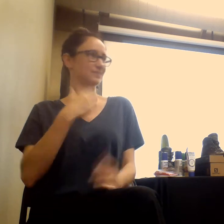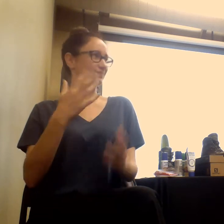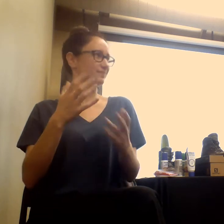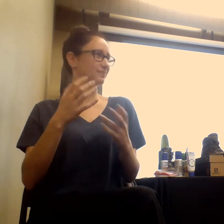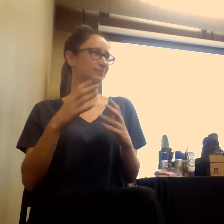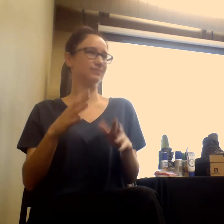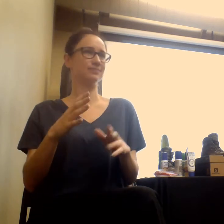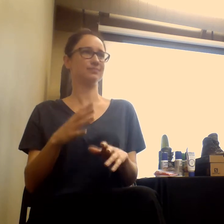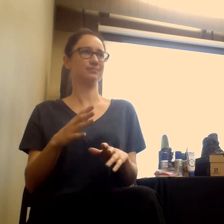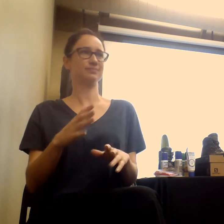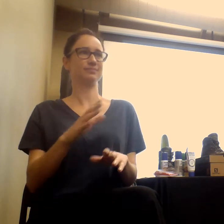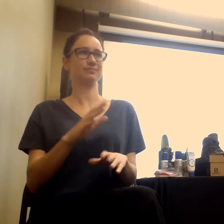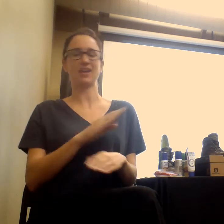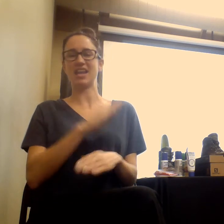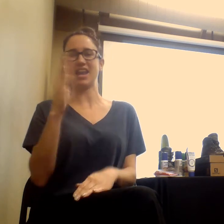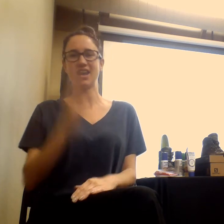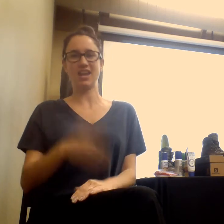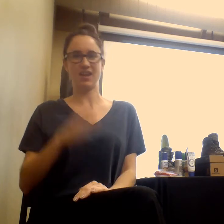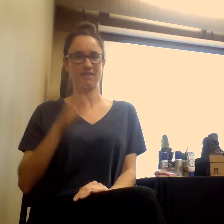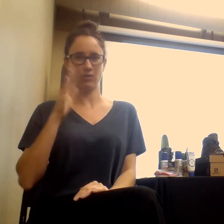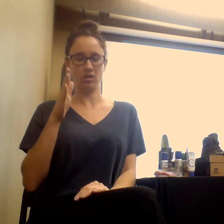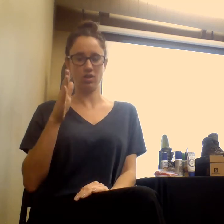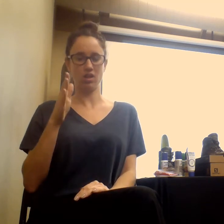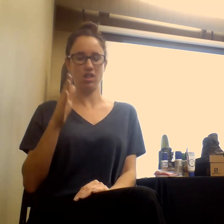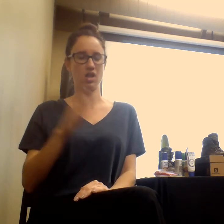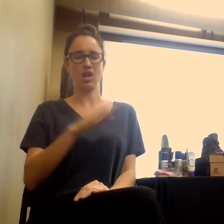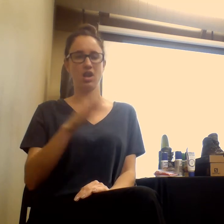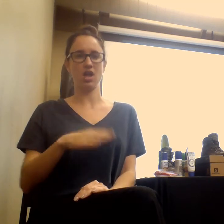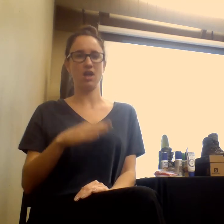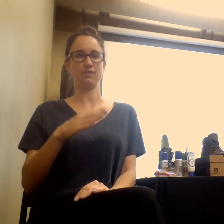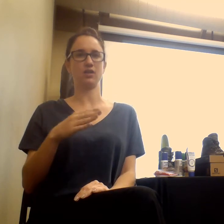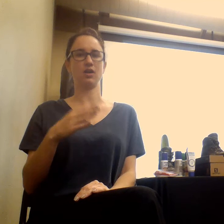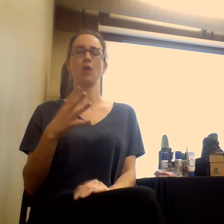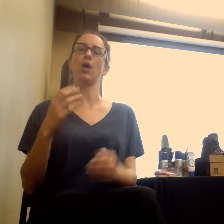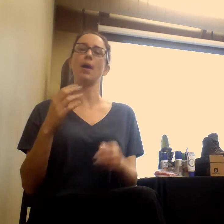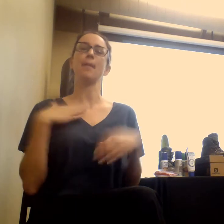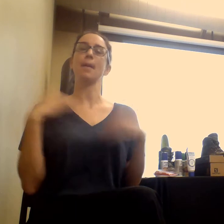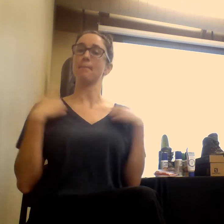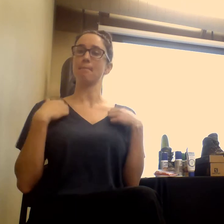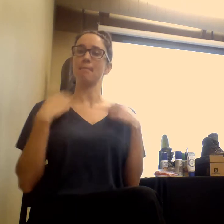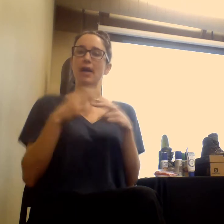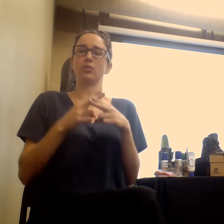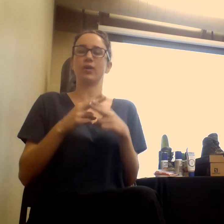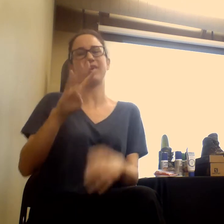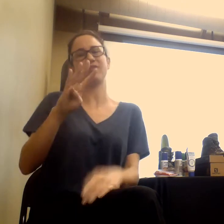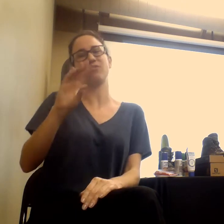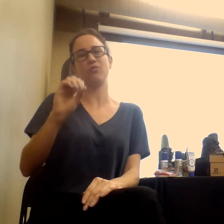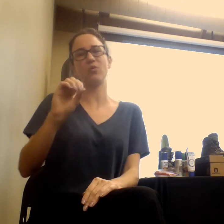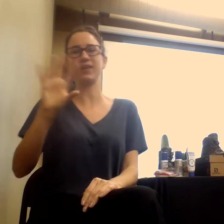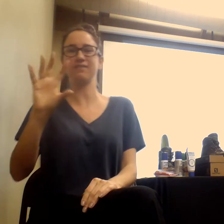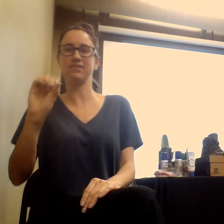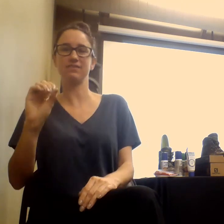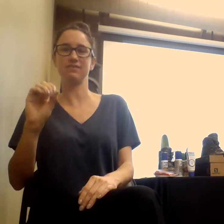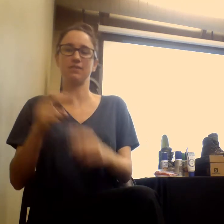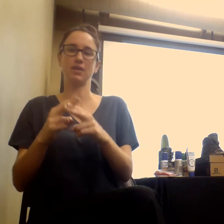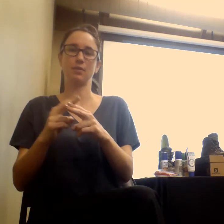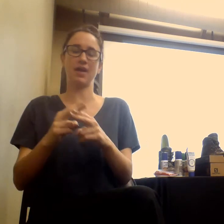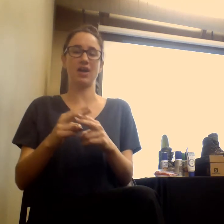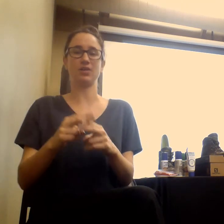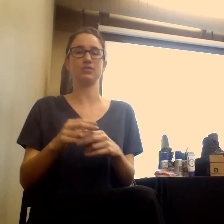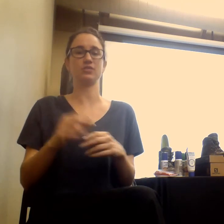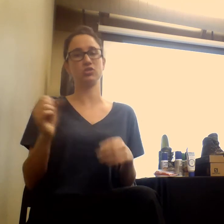normally about 40 to 50 with water for a couple of days. It's super easy when you don't have to carry water. So just know that some people out there are going to